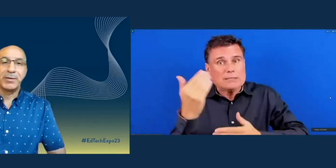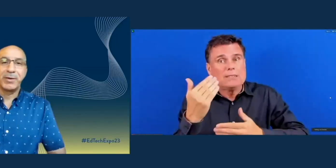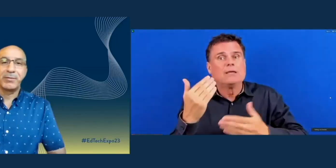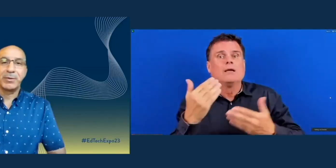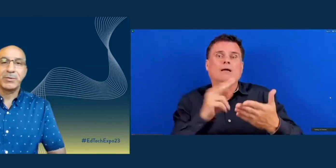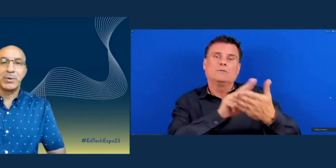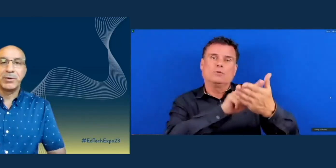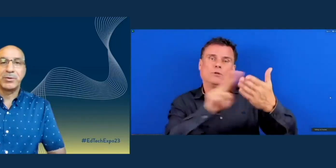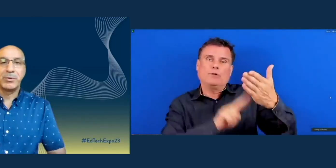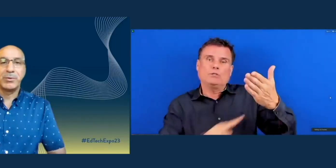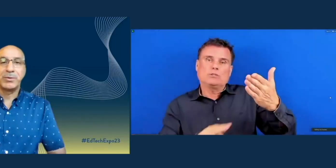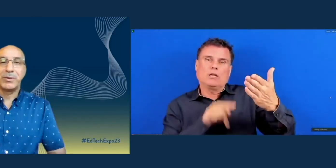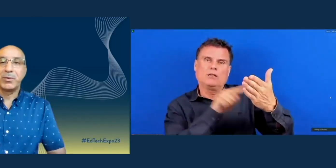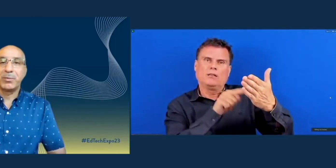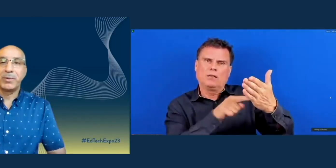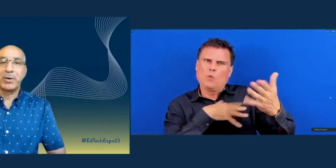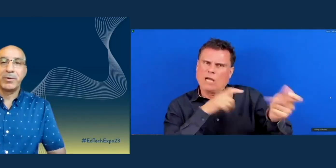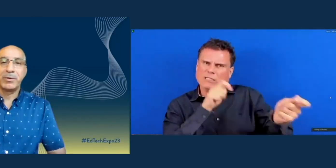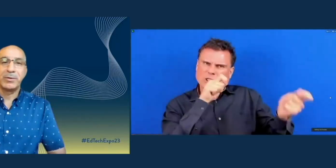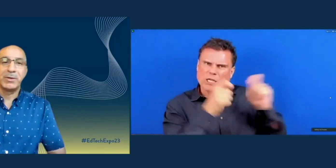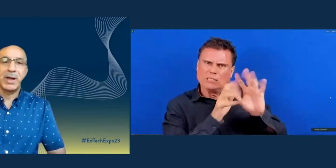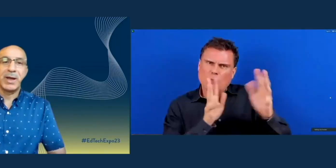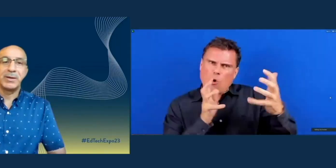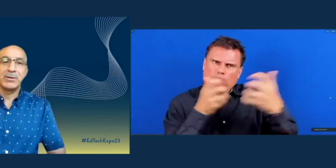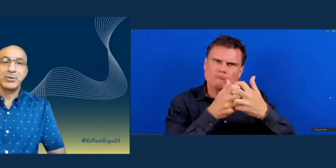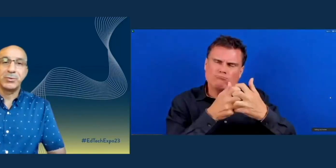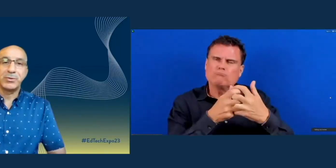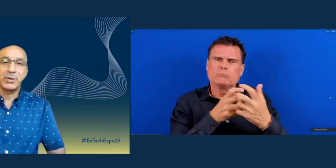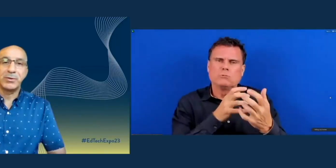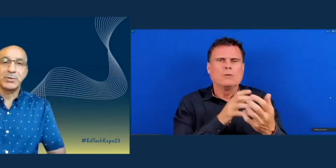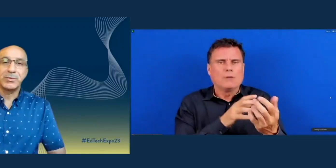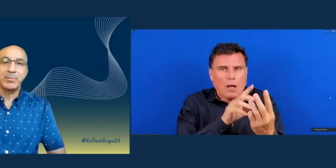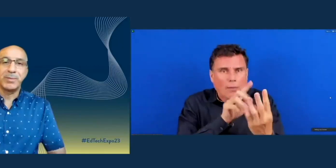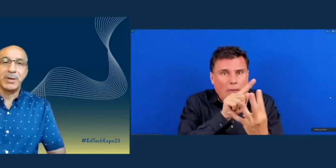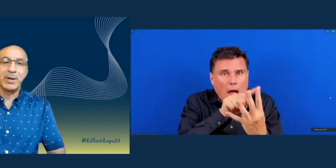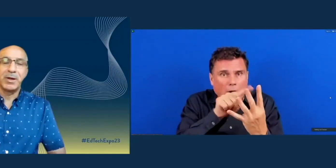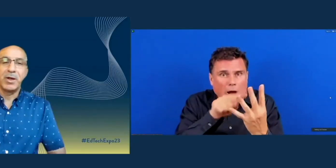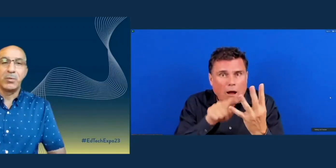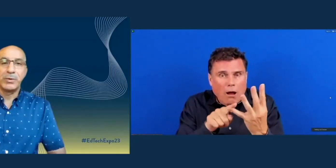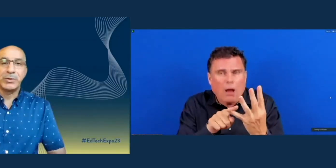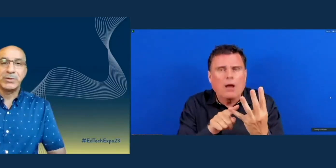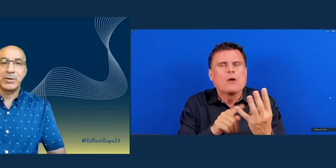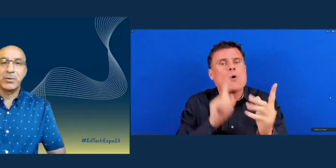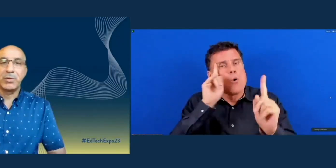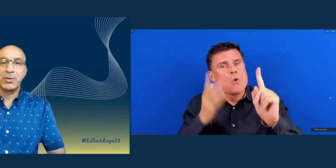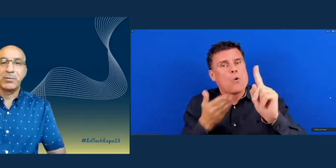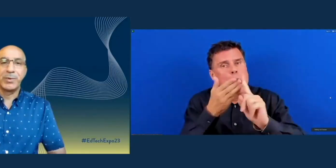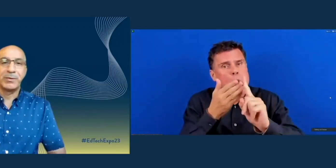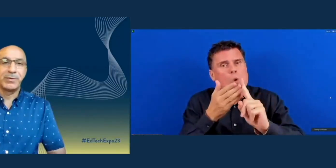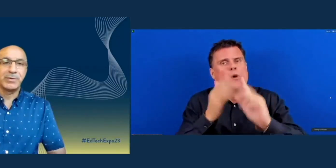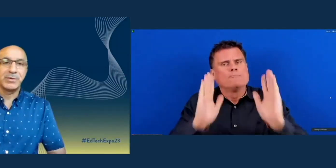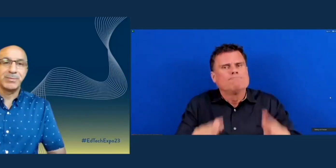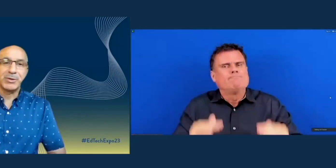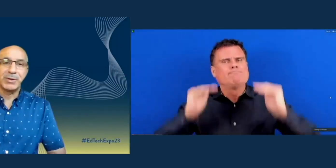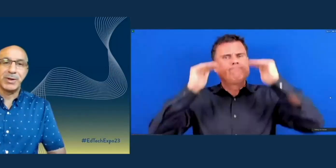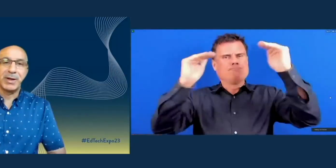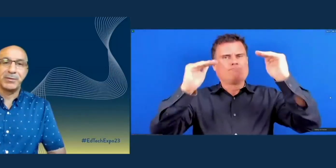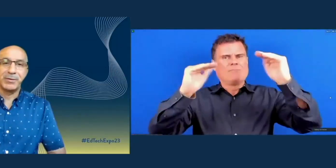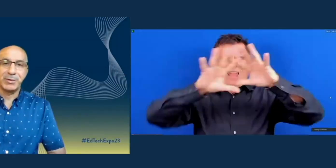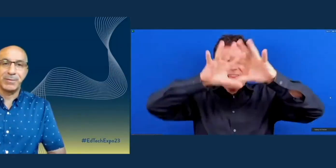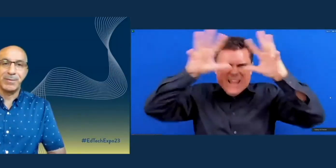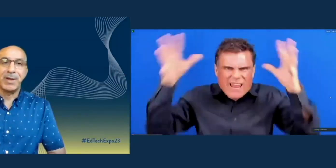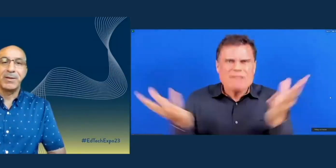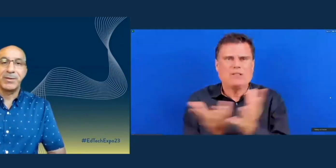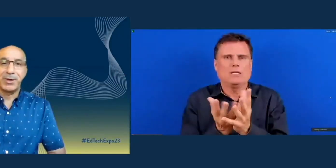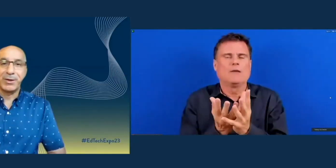collective efforts will contribute to the global common good and ensure children's well-being, which is the core of World Vision's mission and